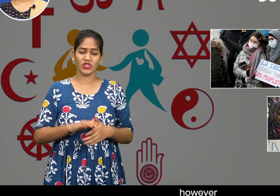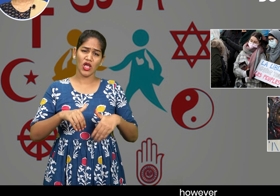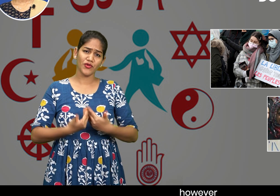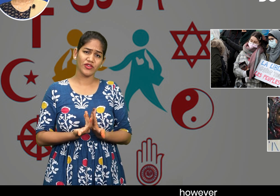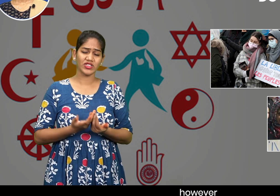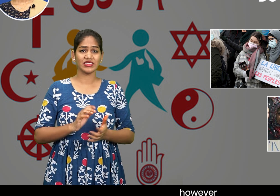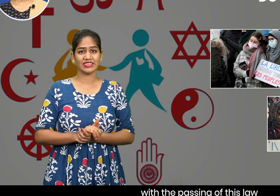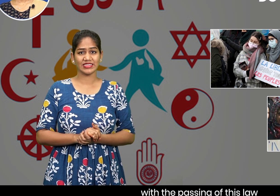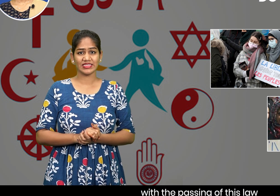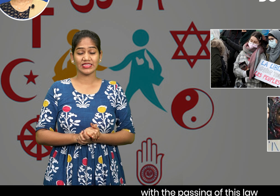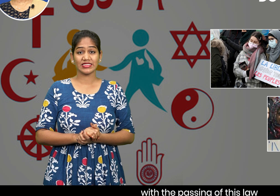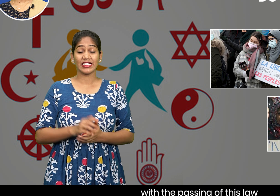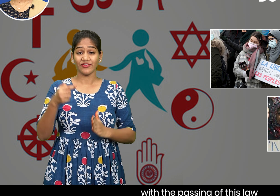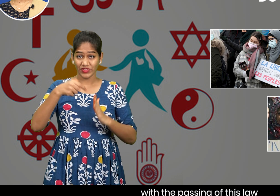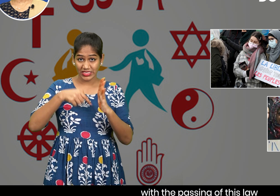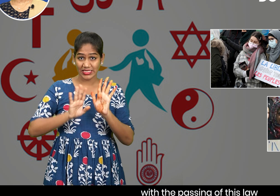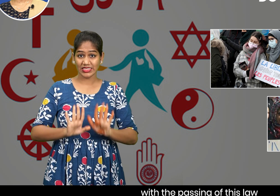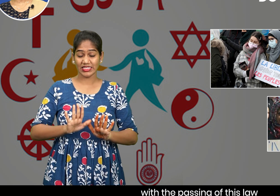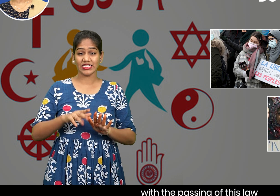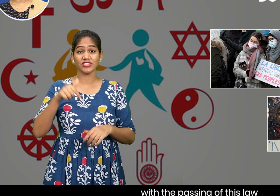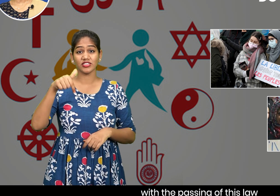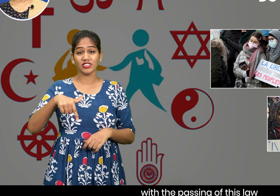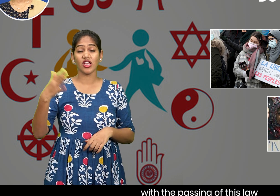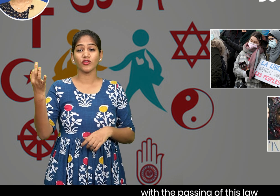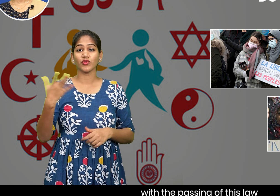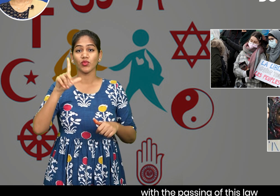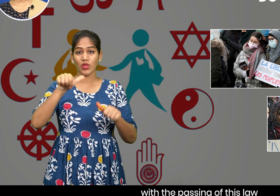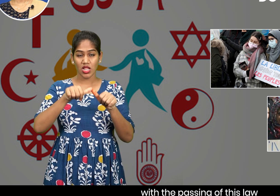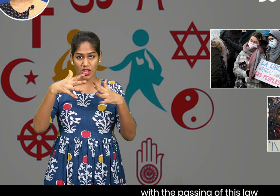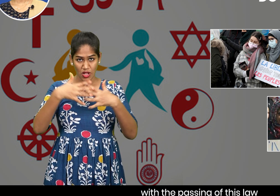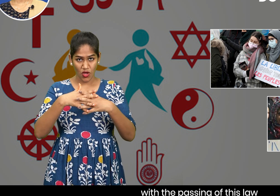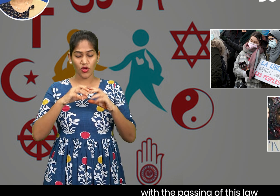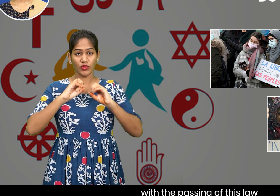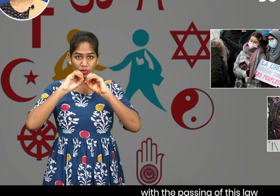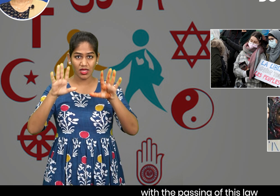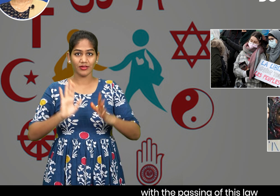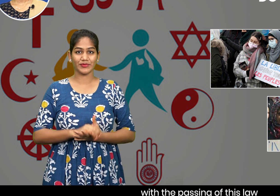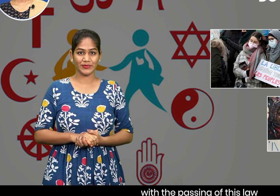However, within the passing of this new law,